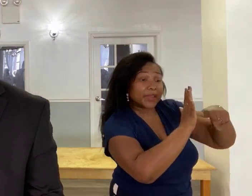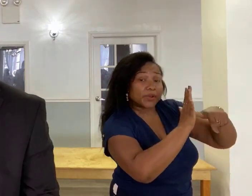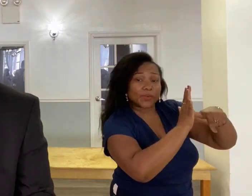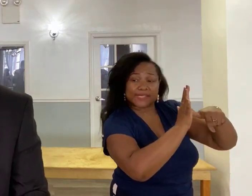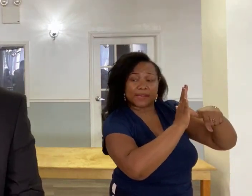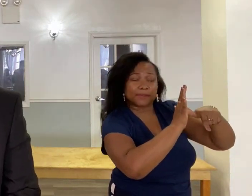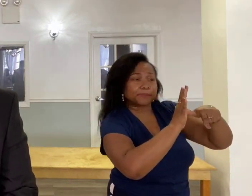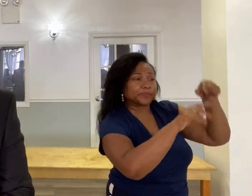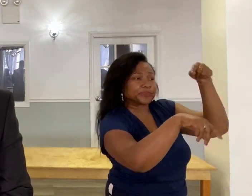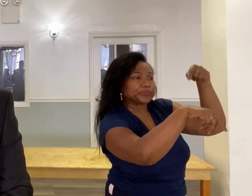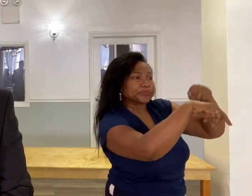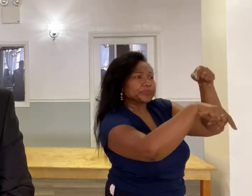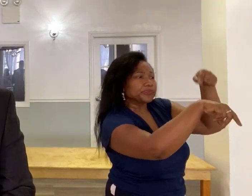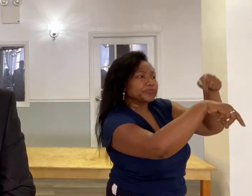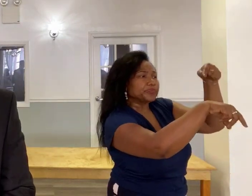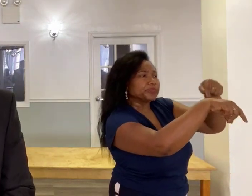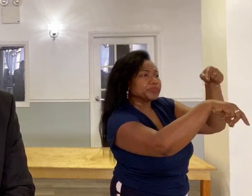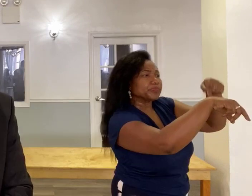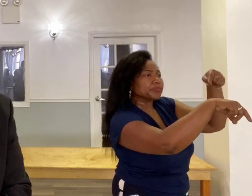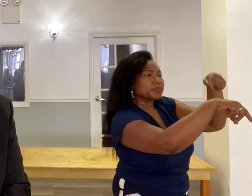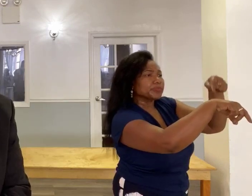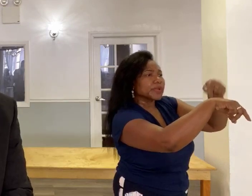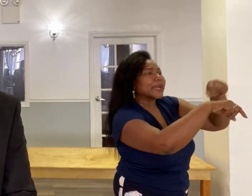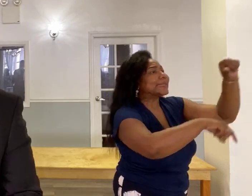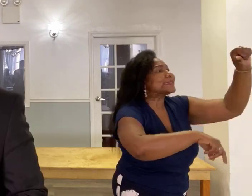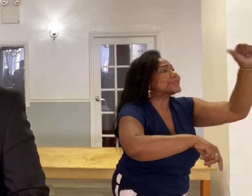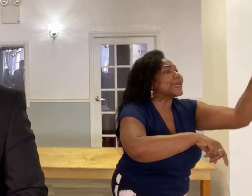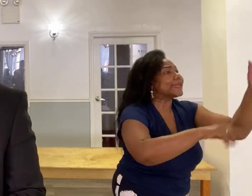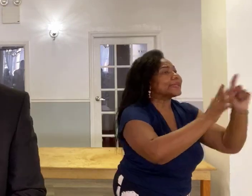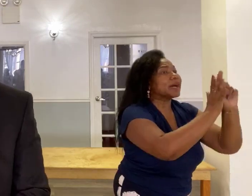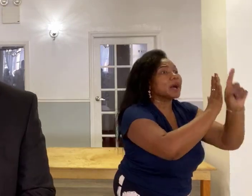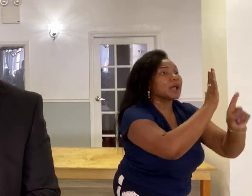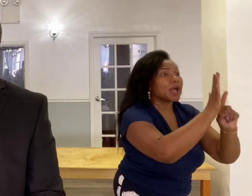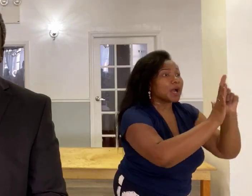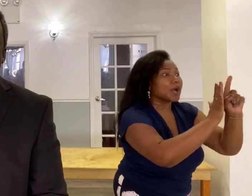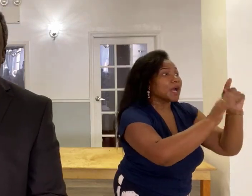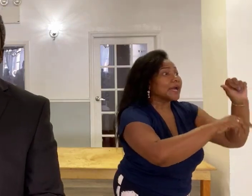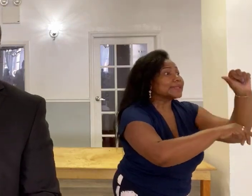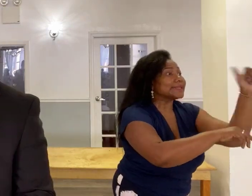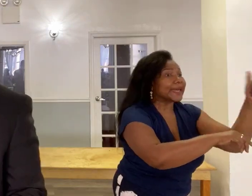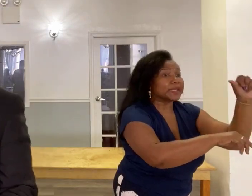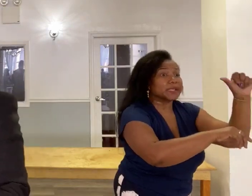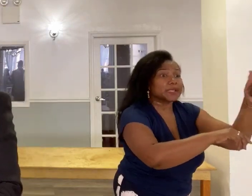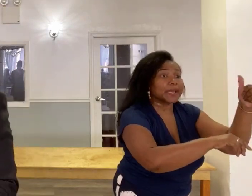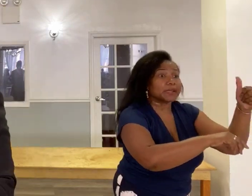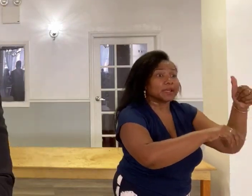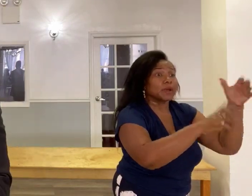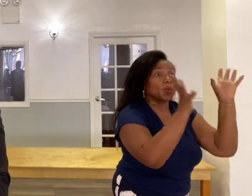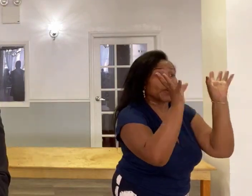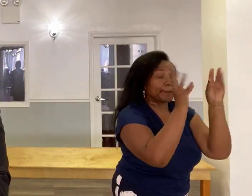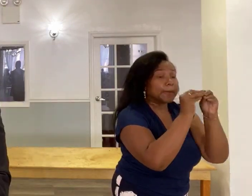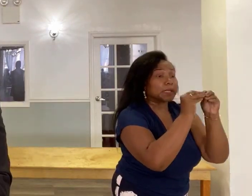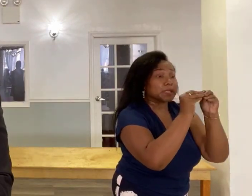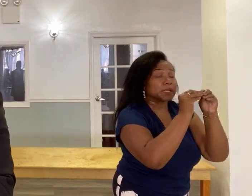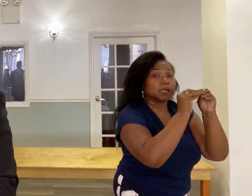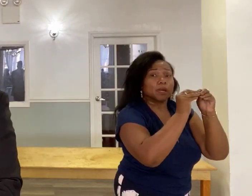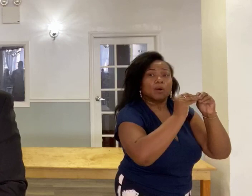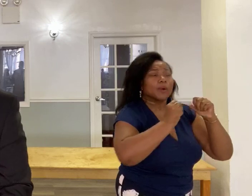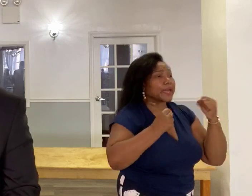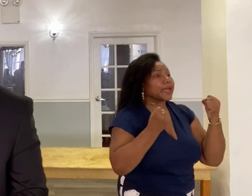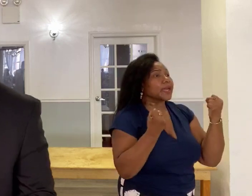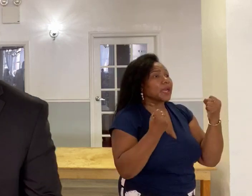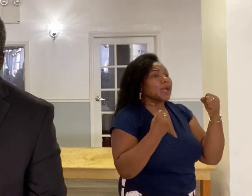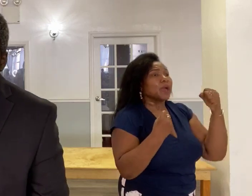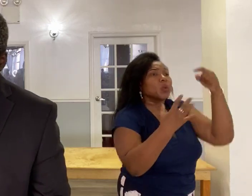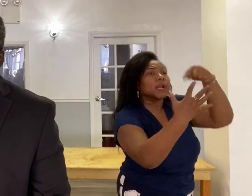we're going to take a head count at 10 o'clock. We're going to take a head count of how many people we'll